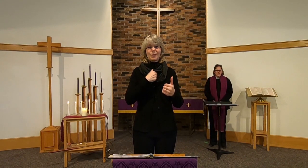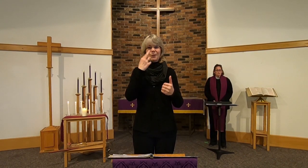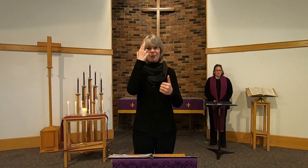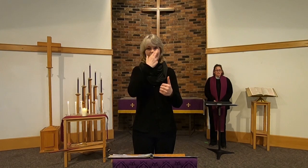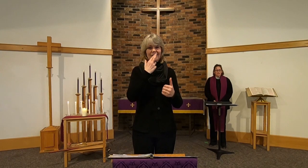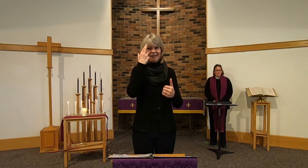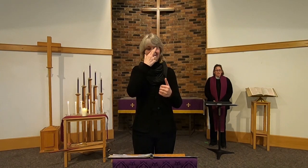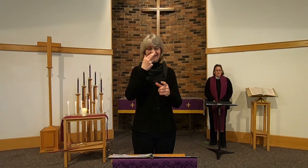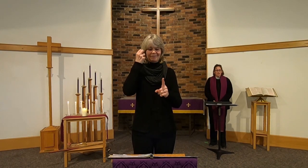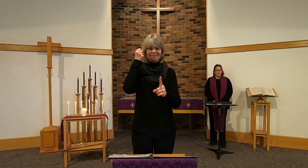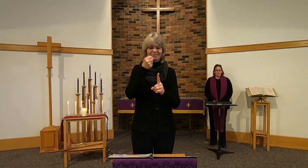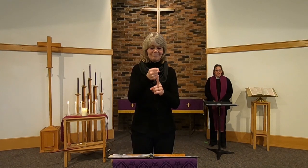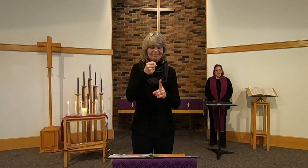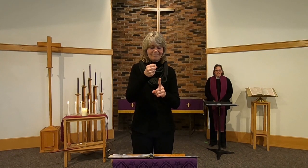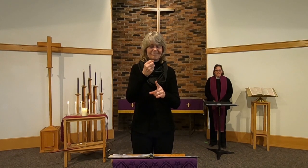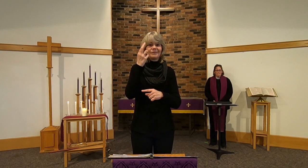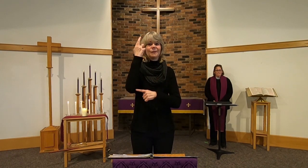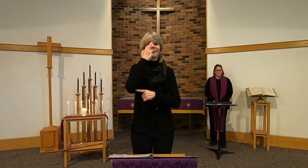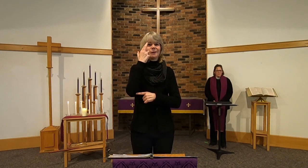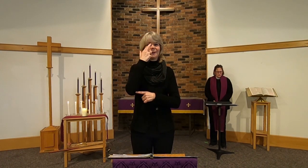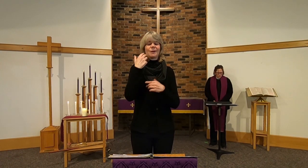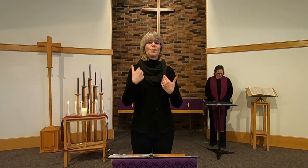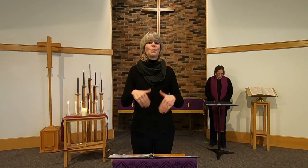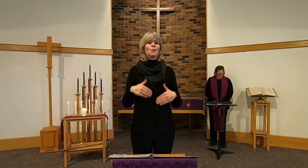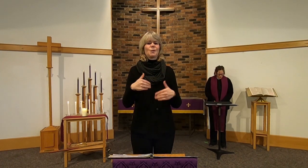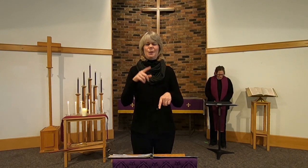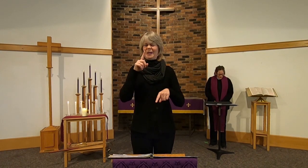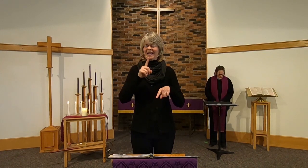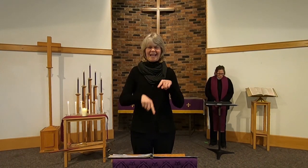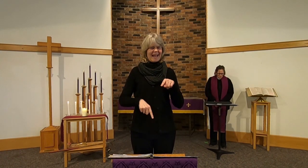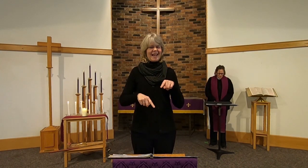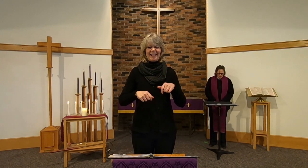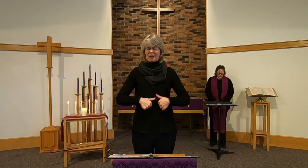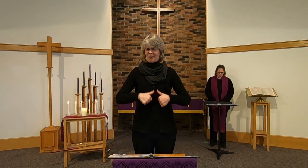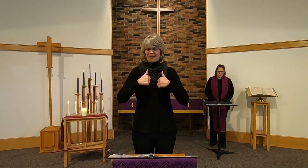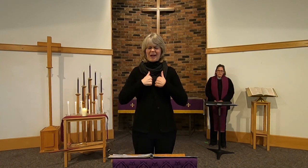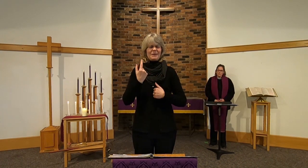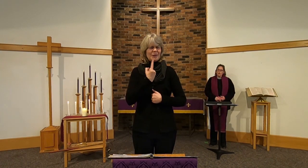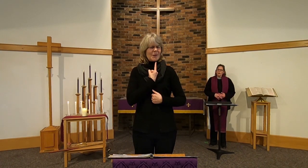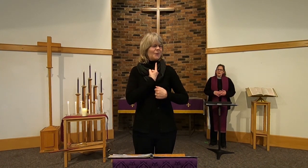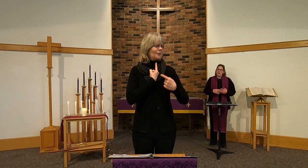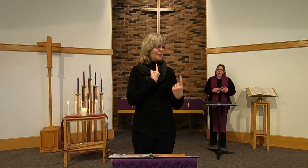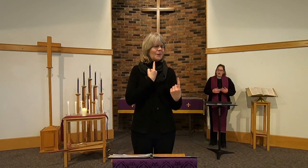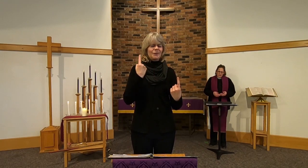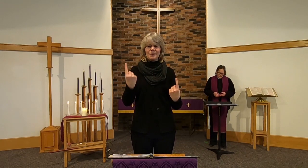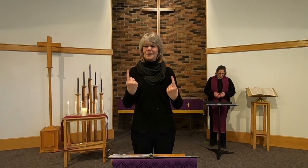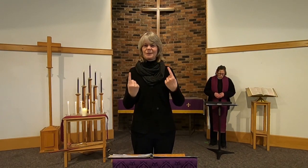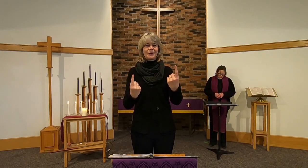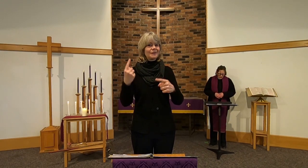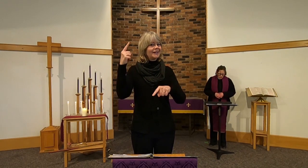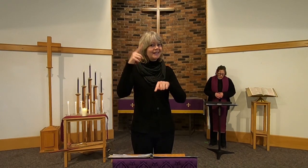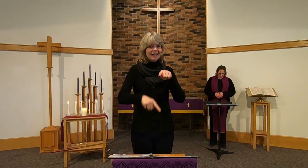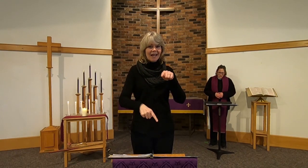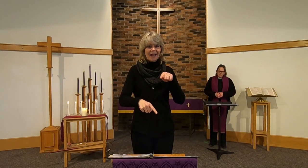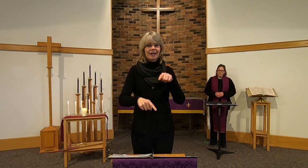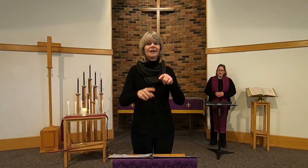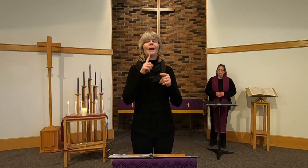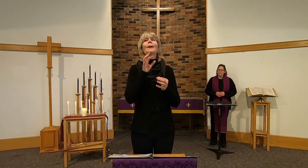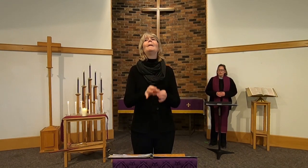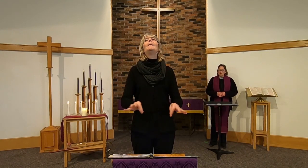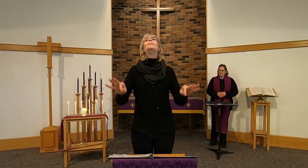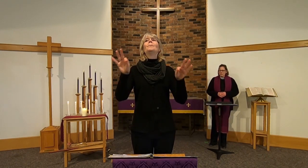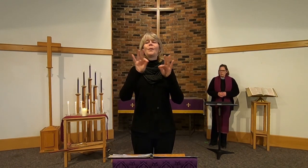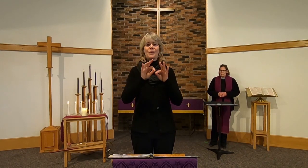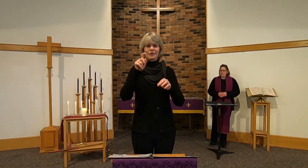We need one another. We need one another. And so Again, when we give